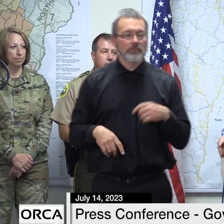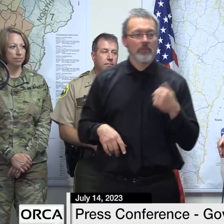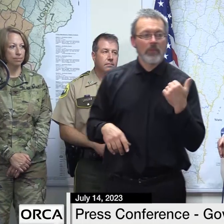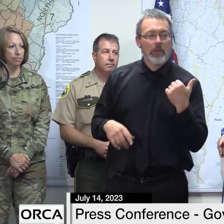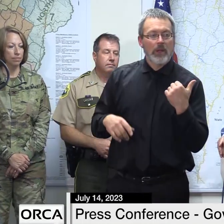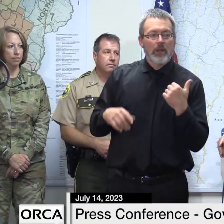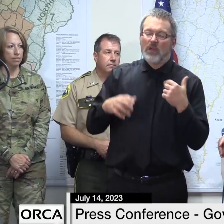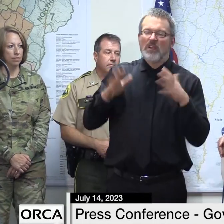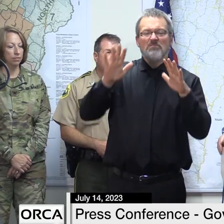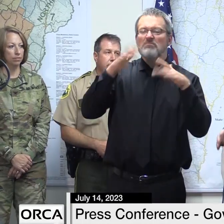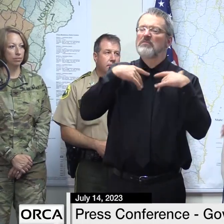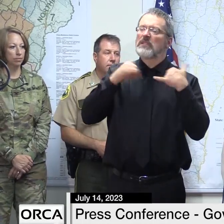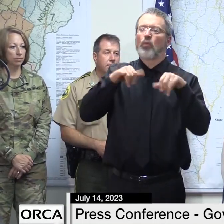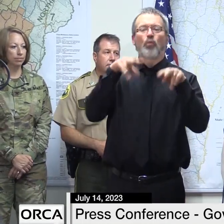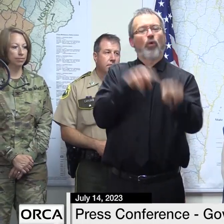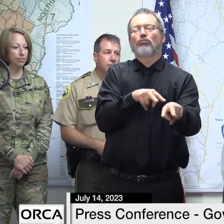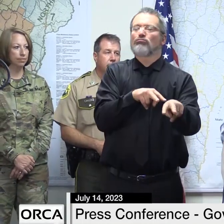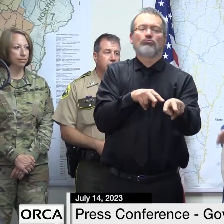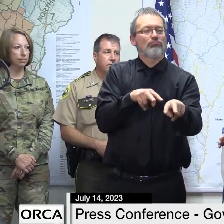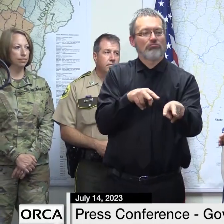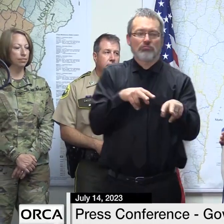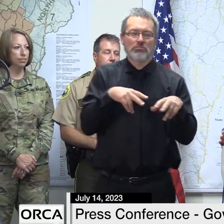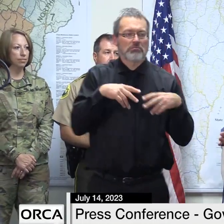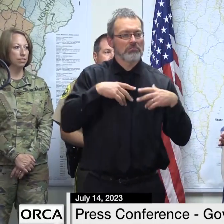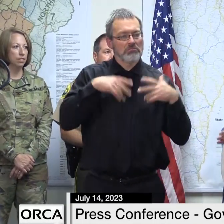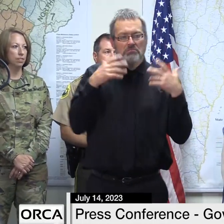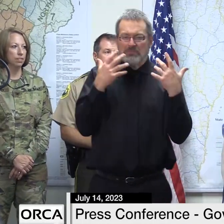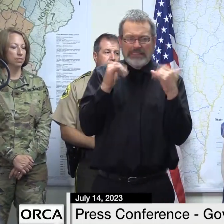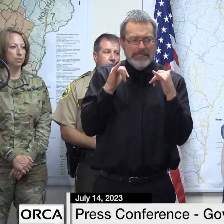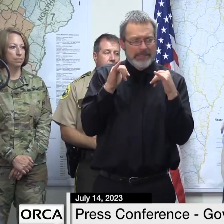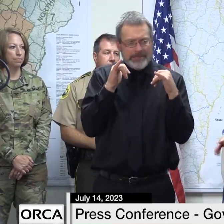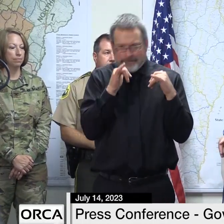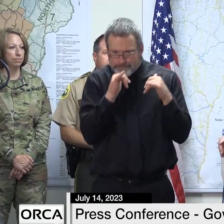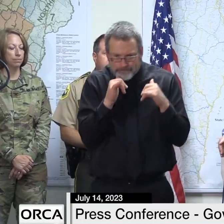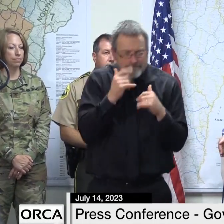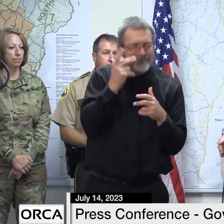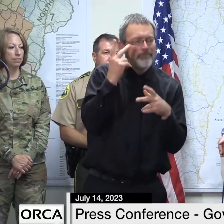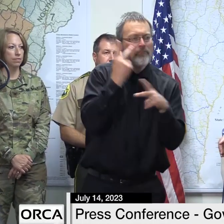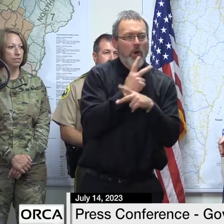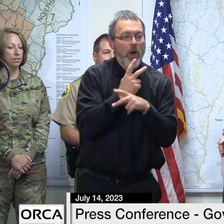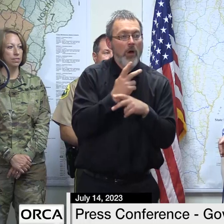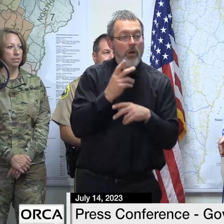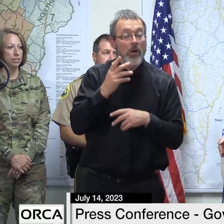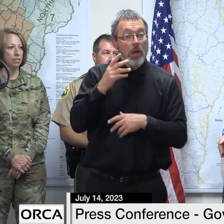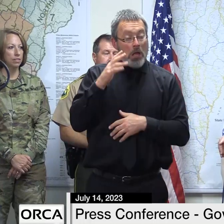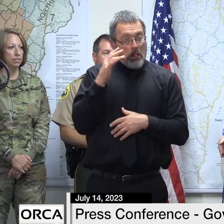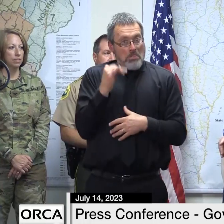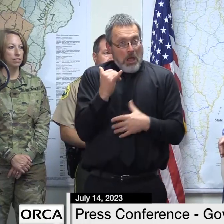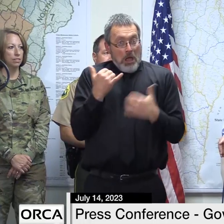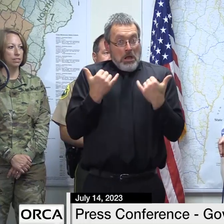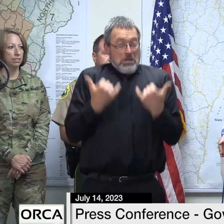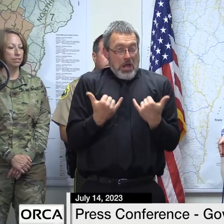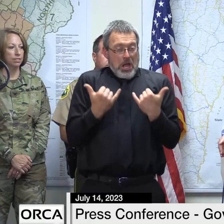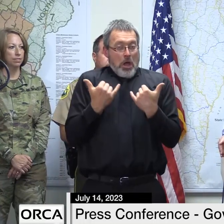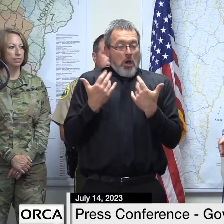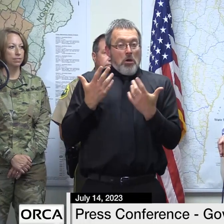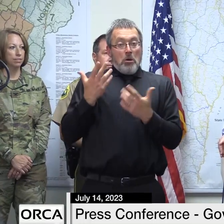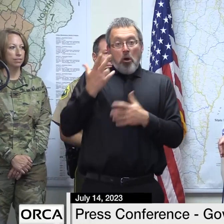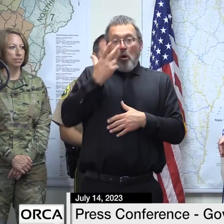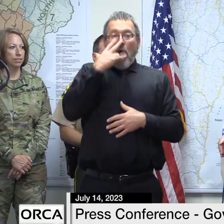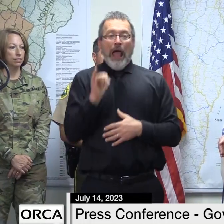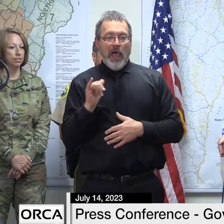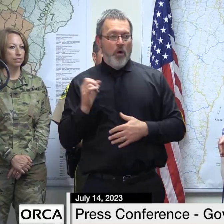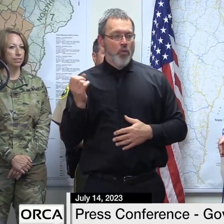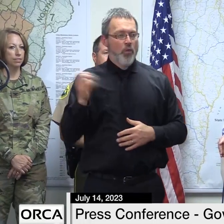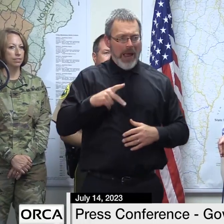Queechee situation. It appears we're okay there for at least now, but we continue to monitor each and every one of